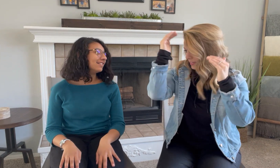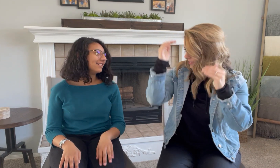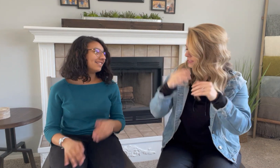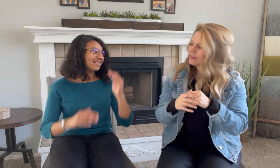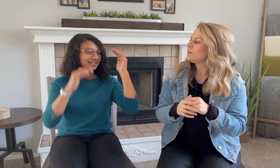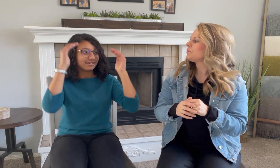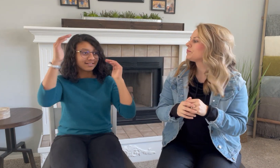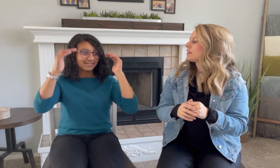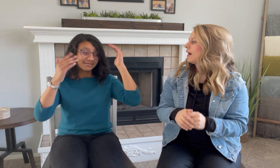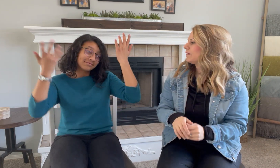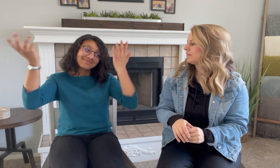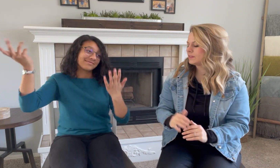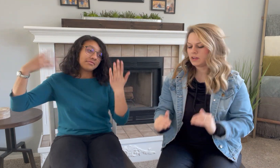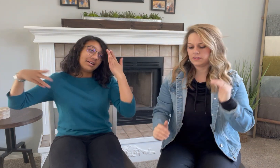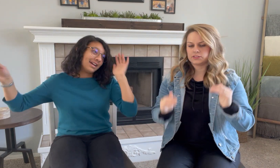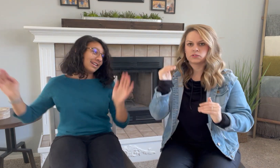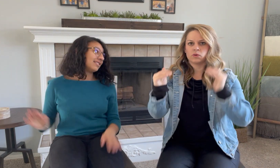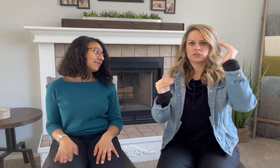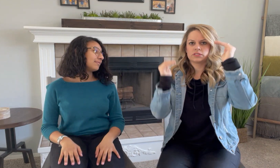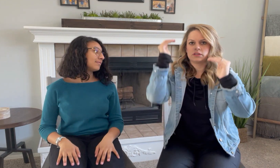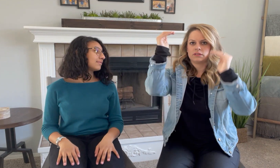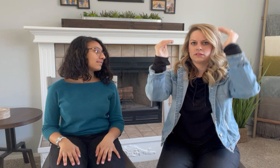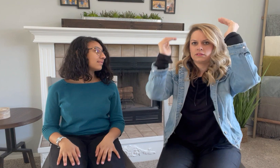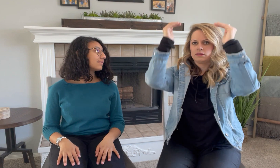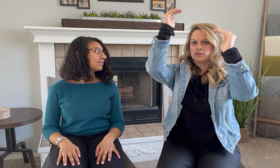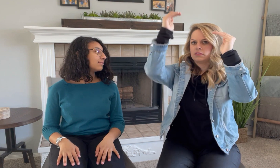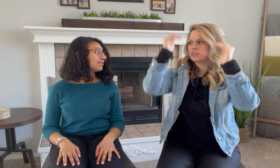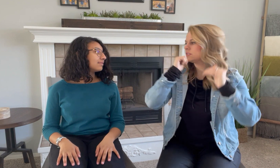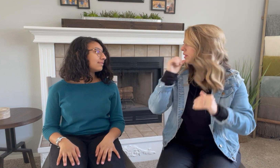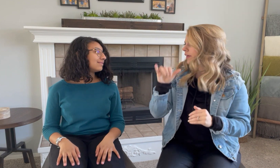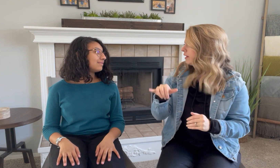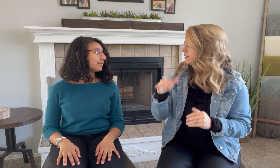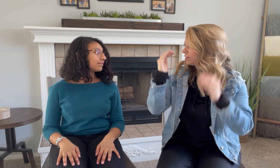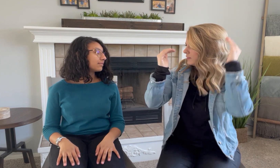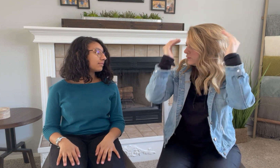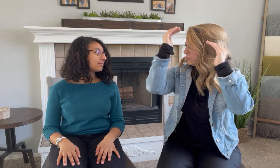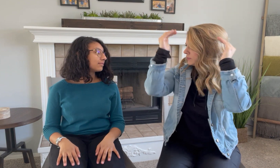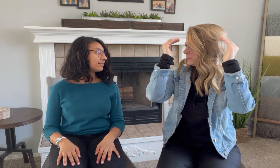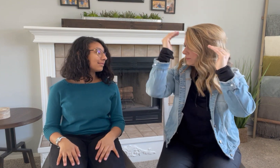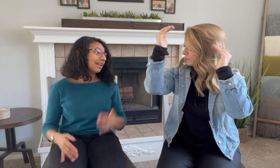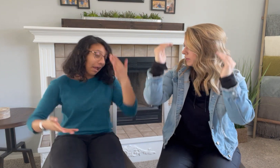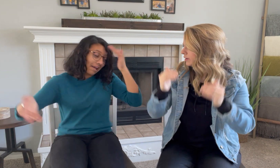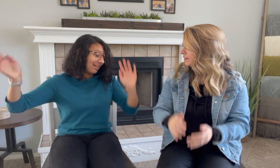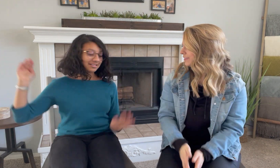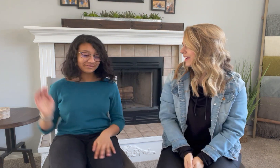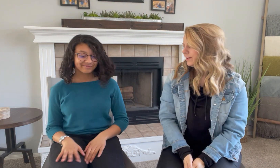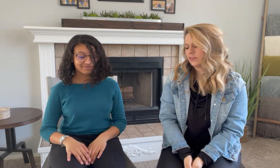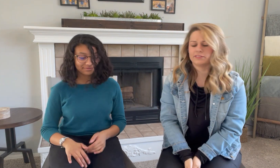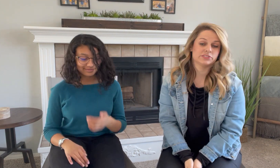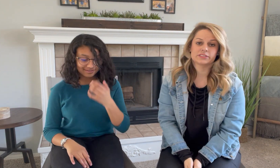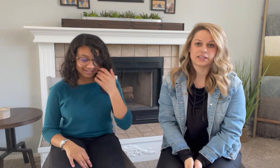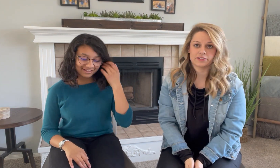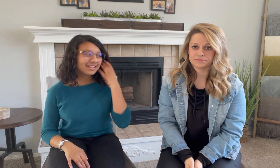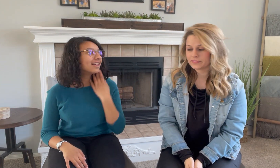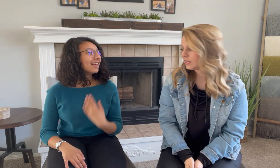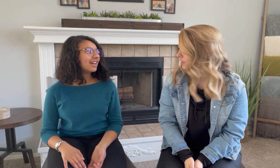this. Yeah, not adult. It's not that. It's adult here. I don't know. Just I don't know. All